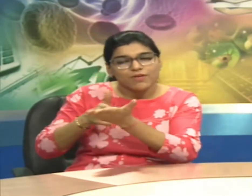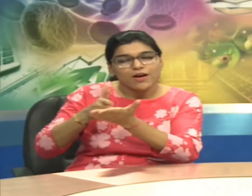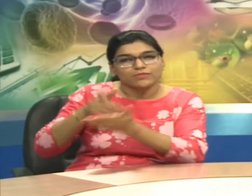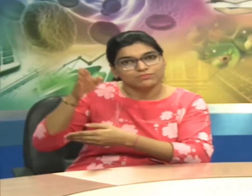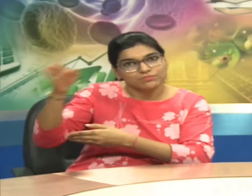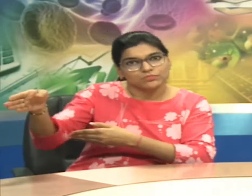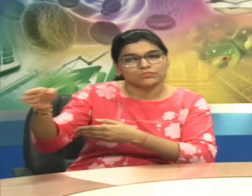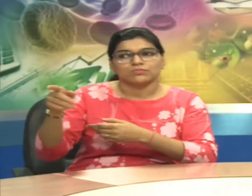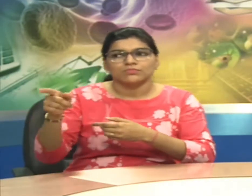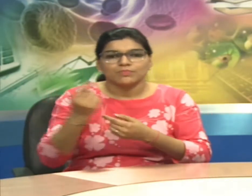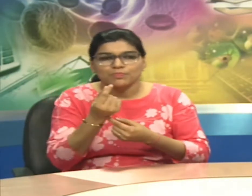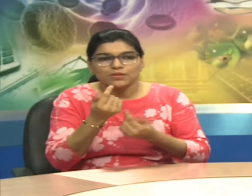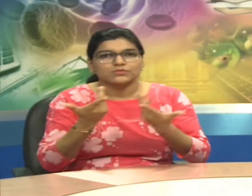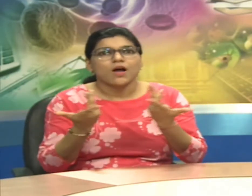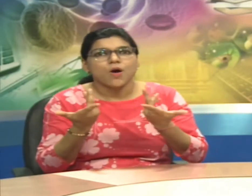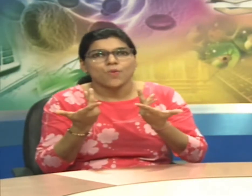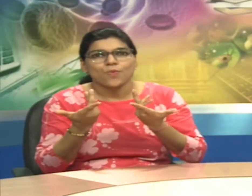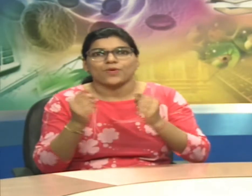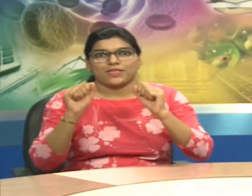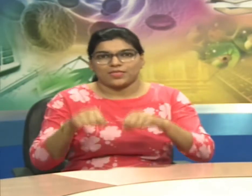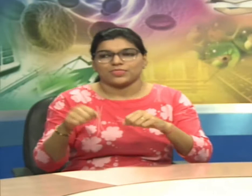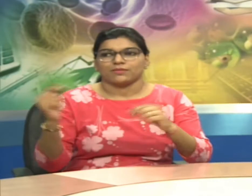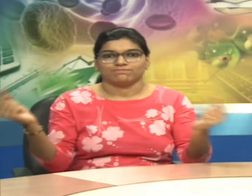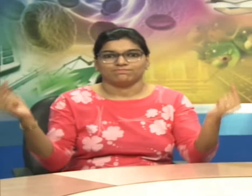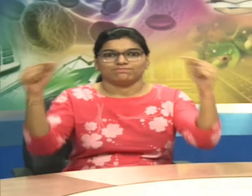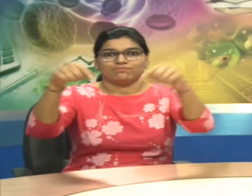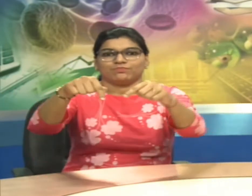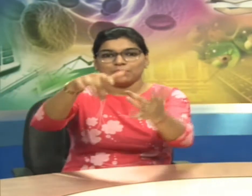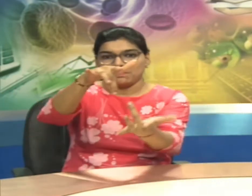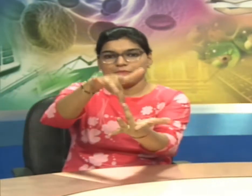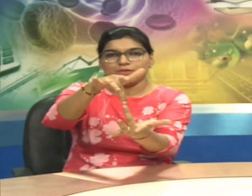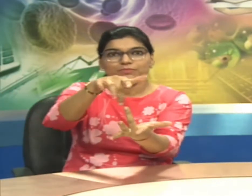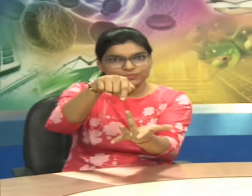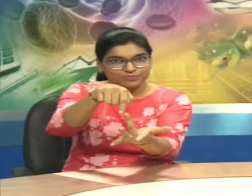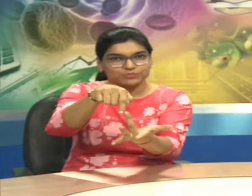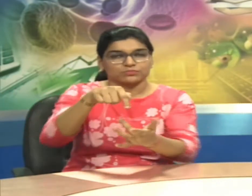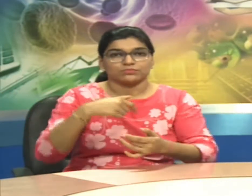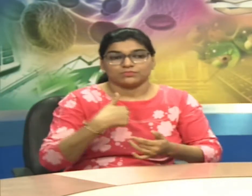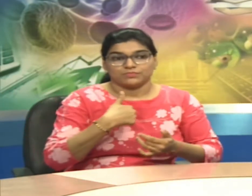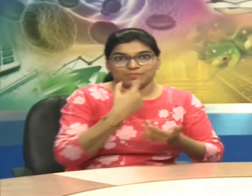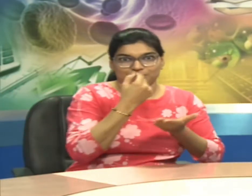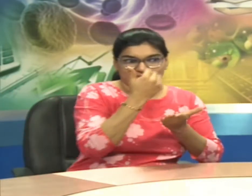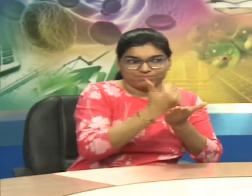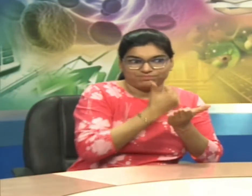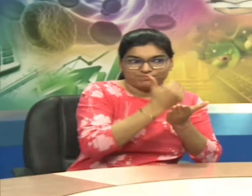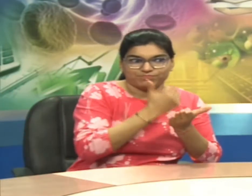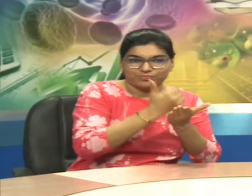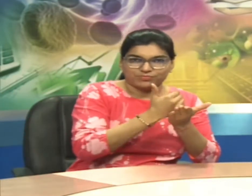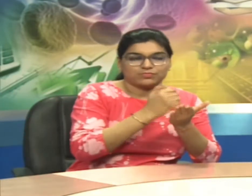who works and save for their future. How they save their money? In saving